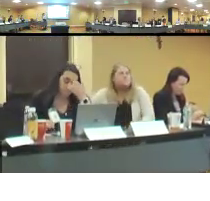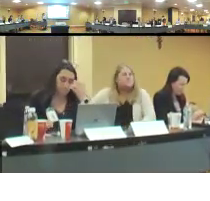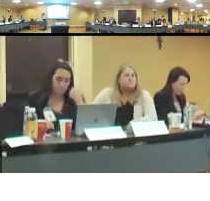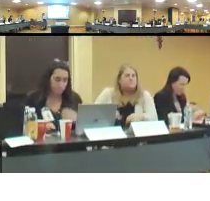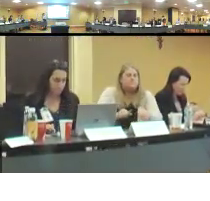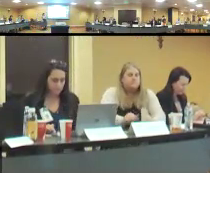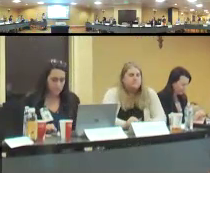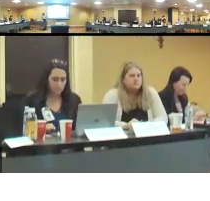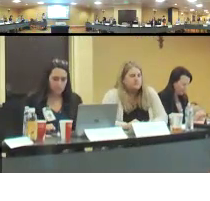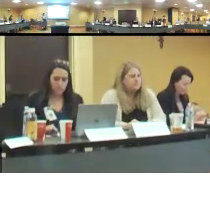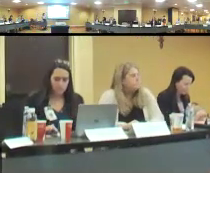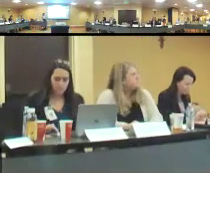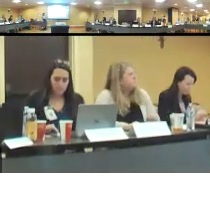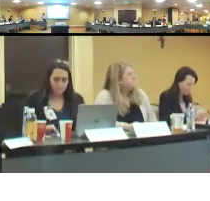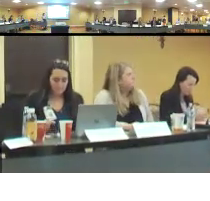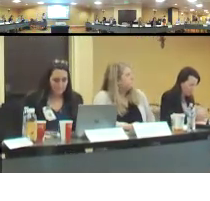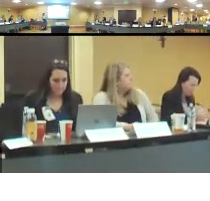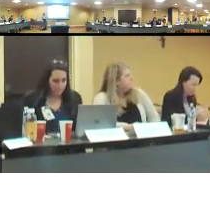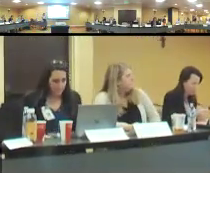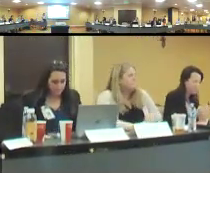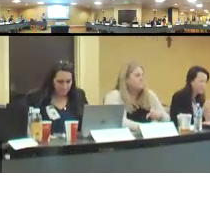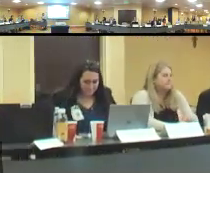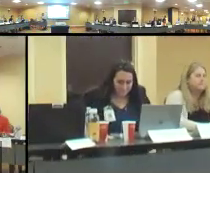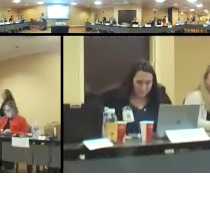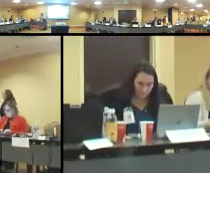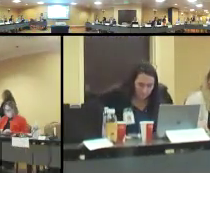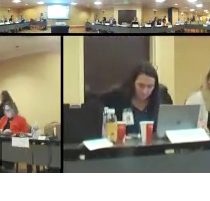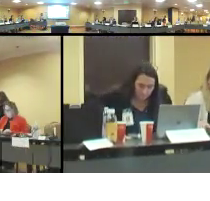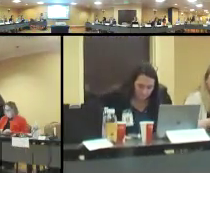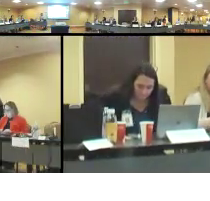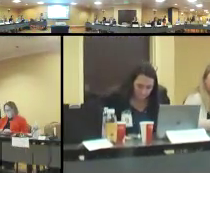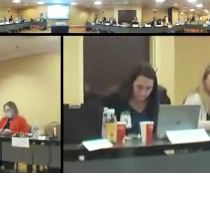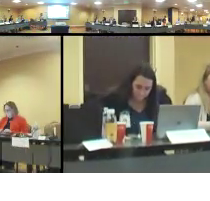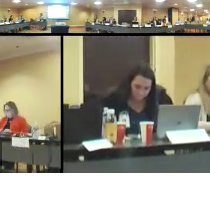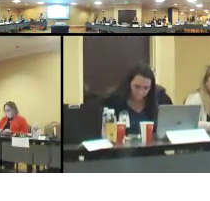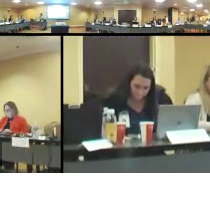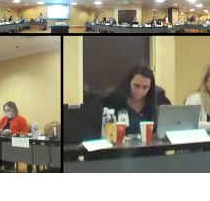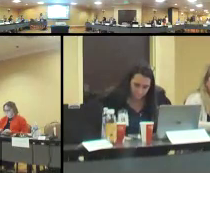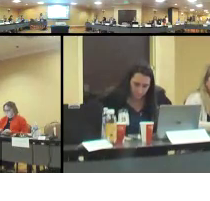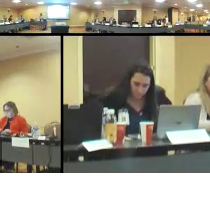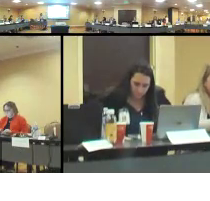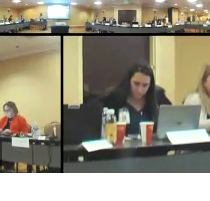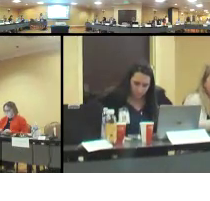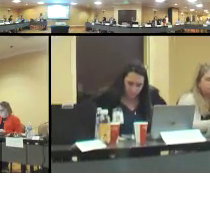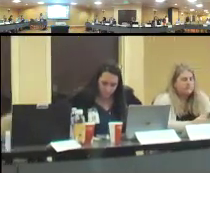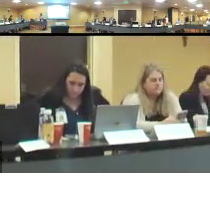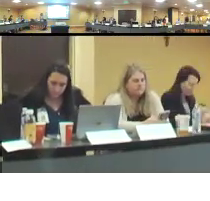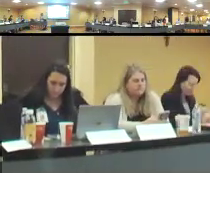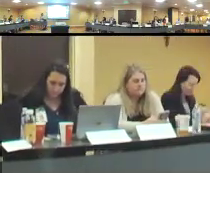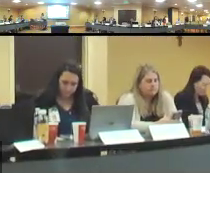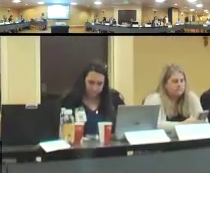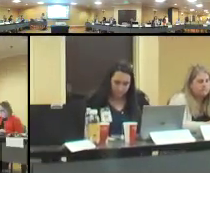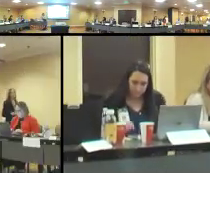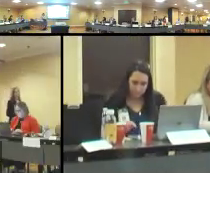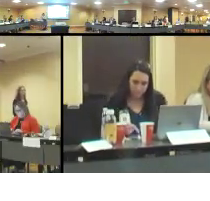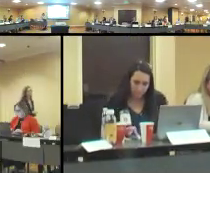I'm going to rely on everyone to help share information. So folks on Zoom,